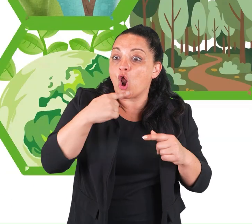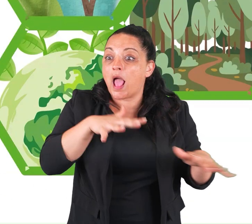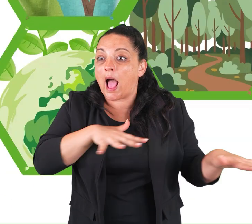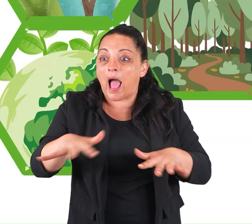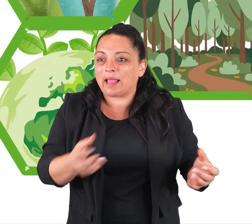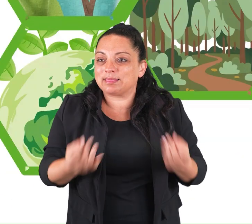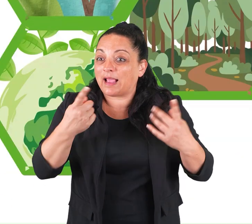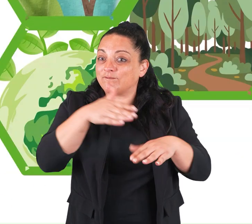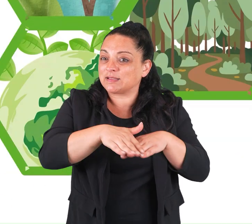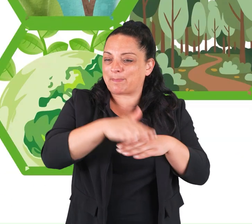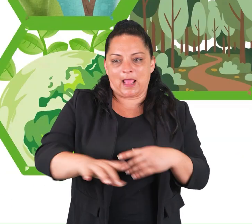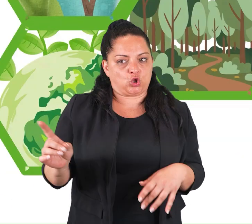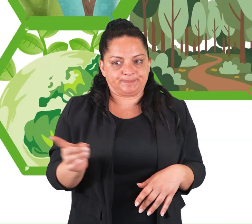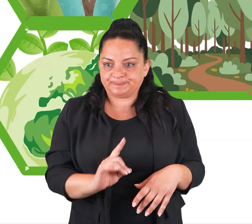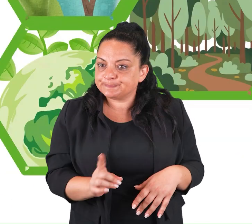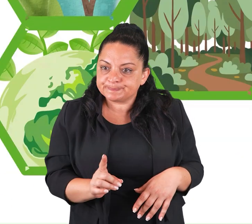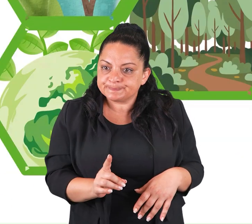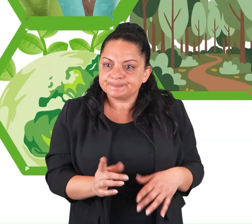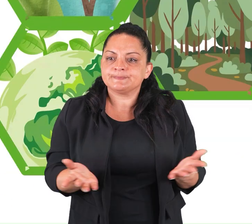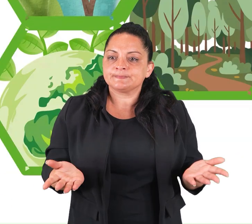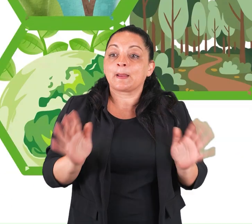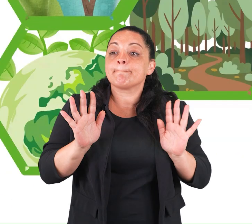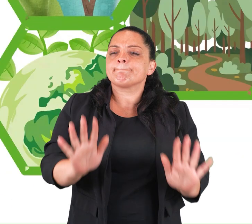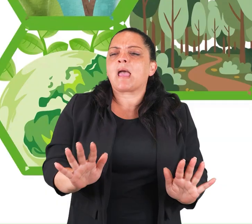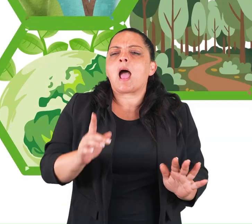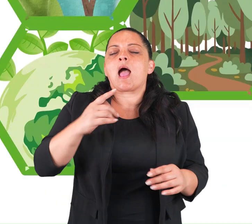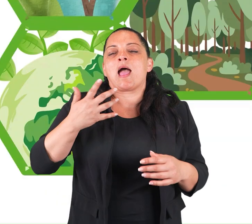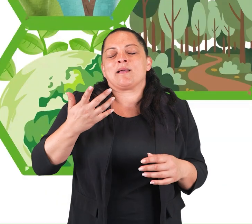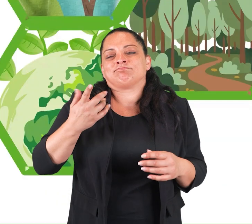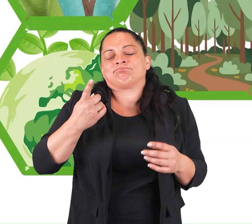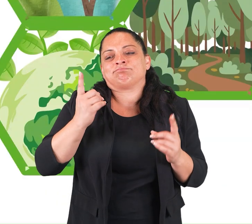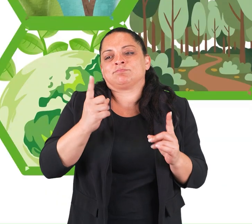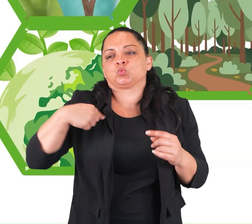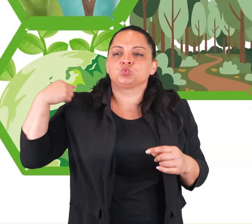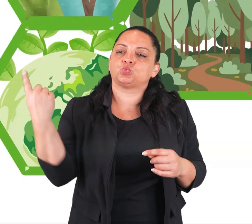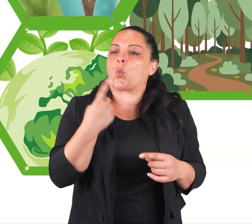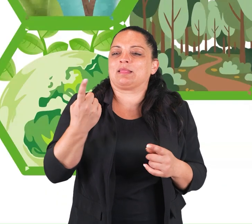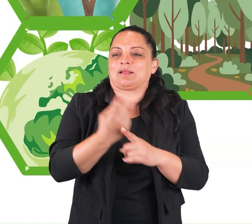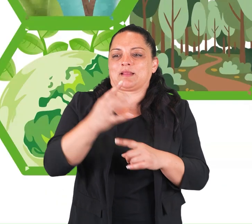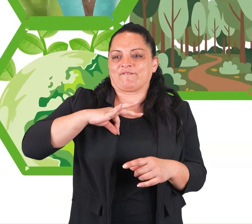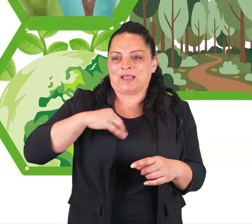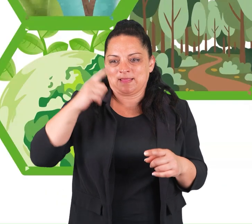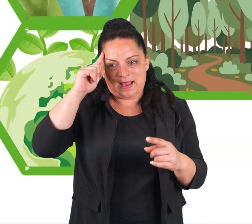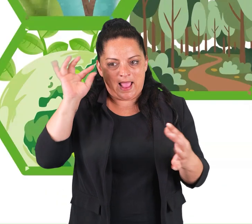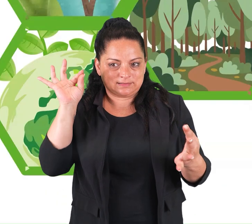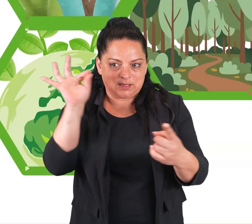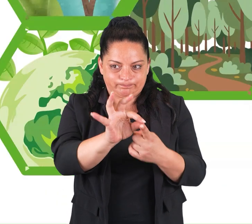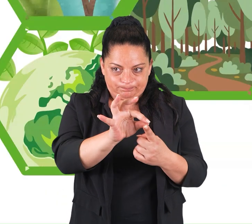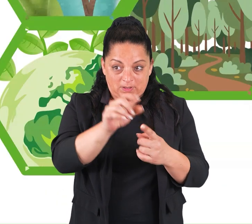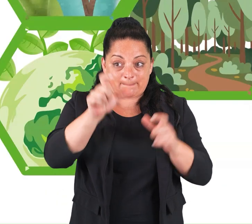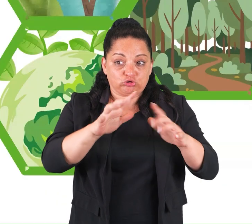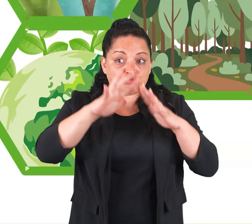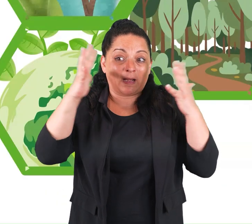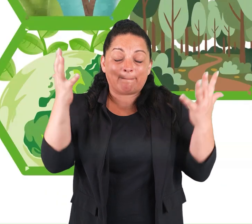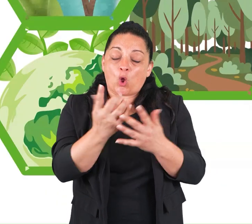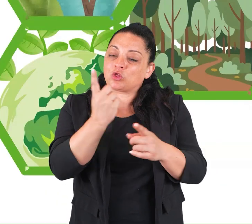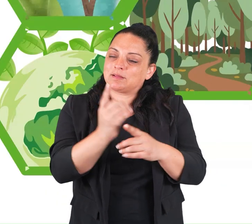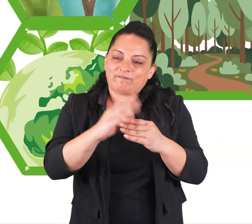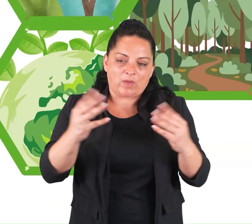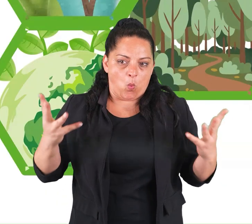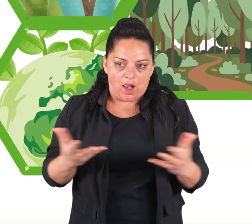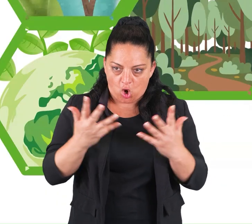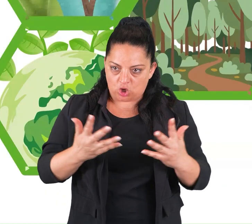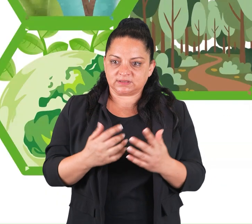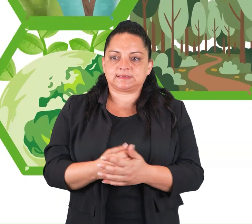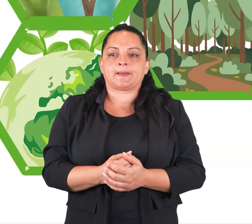only on activists and experts, but is something that concerns all of us, and all people around the world should do